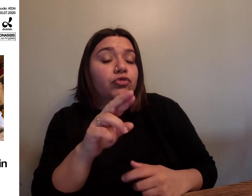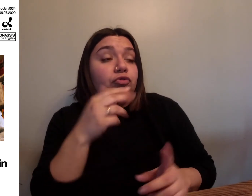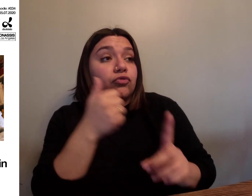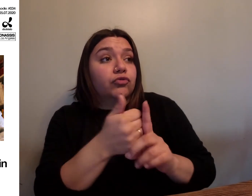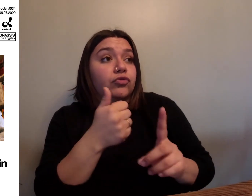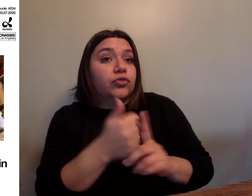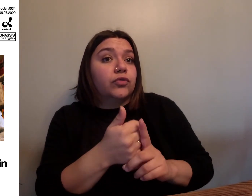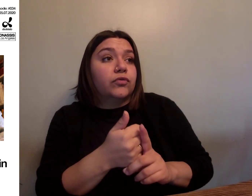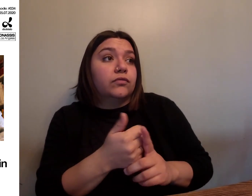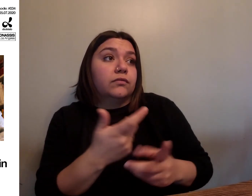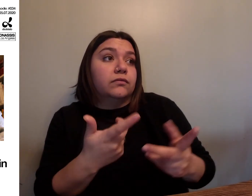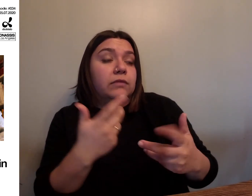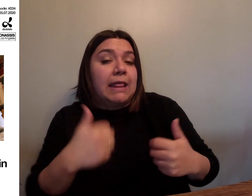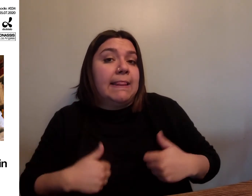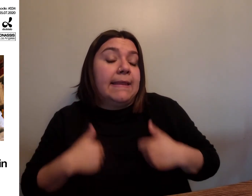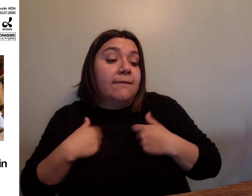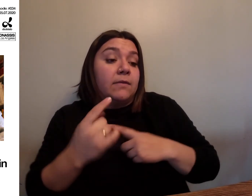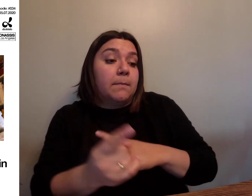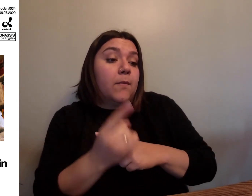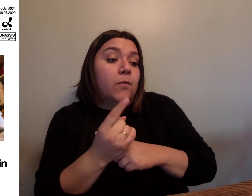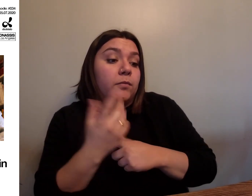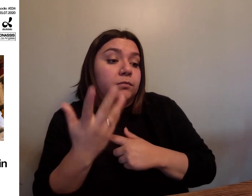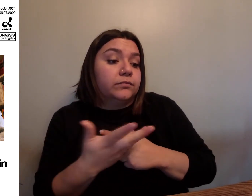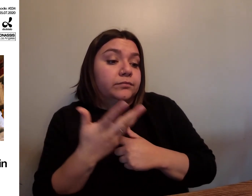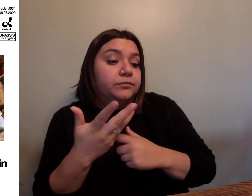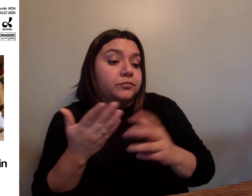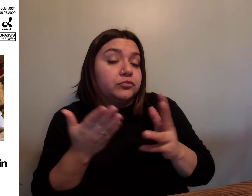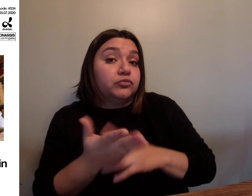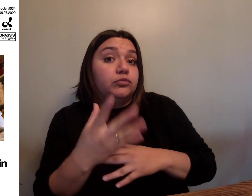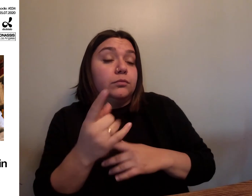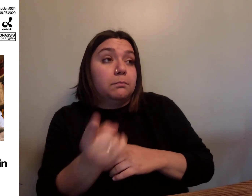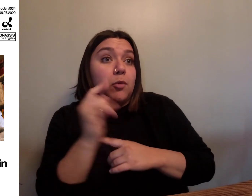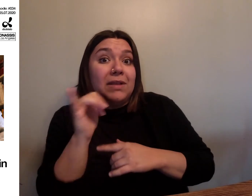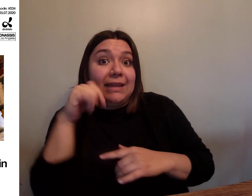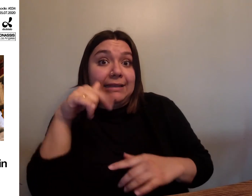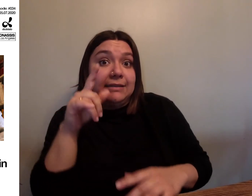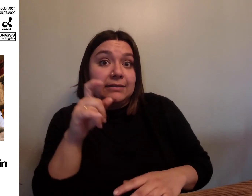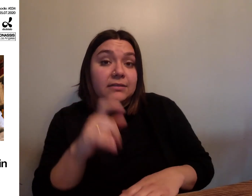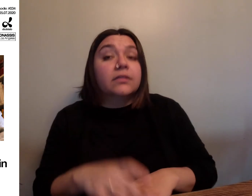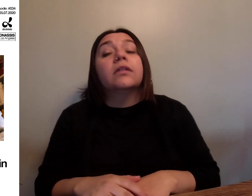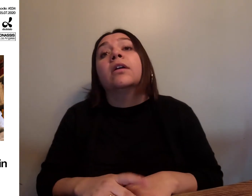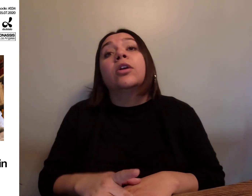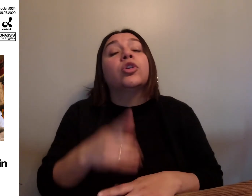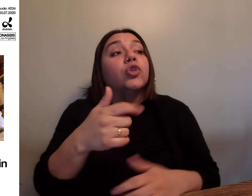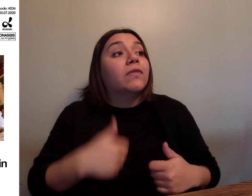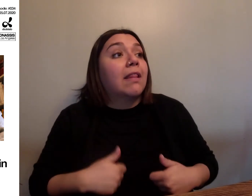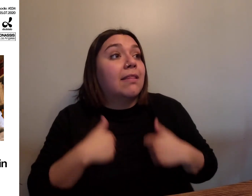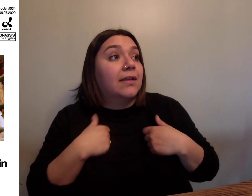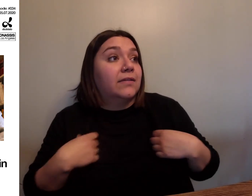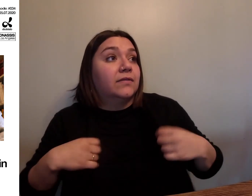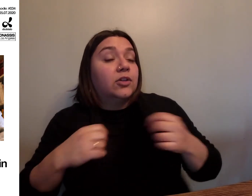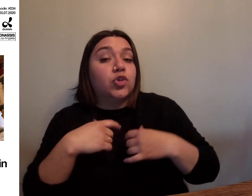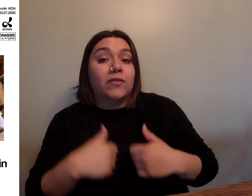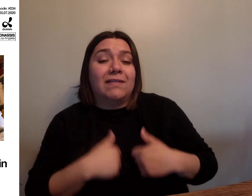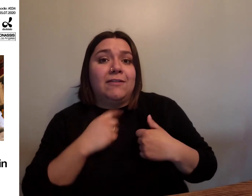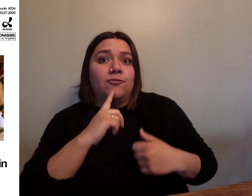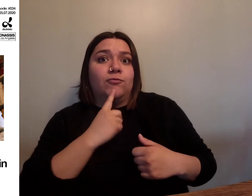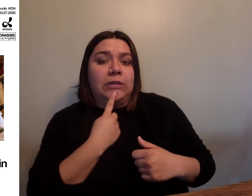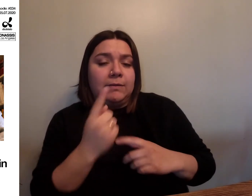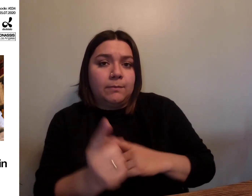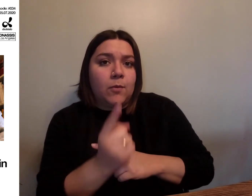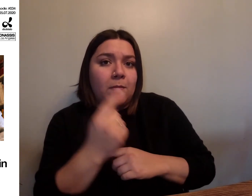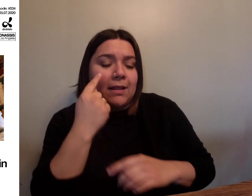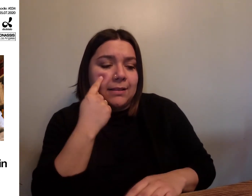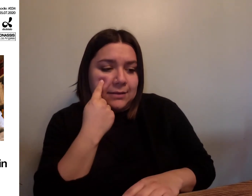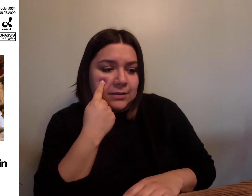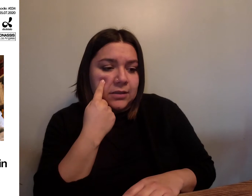you ever lived through a moment like this one? I mean, you've lived such intense moment.